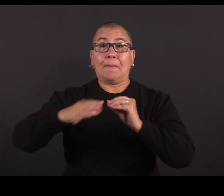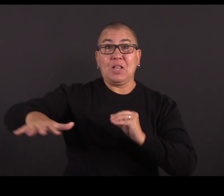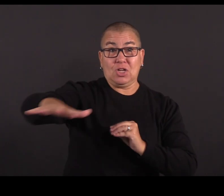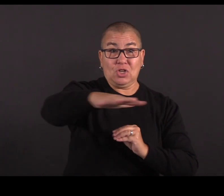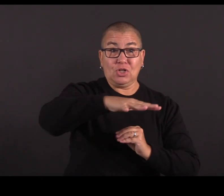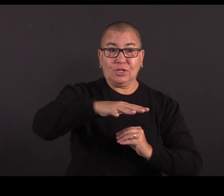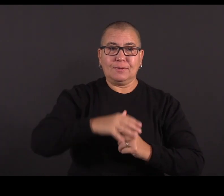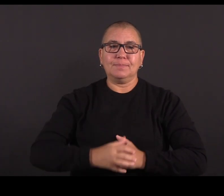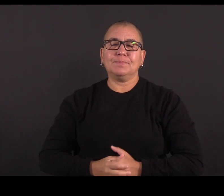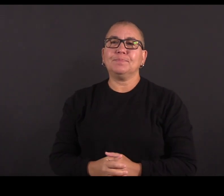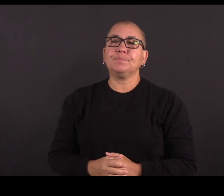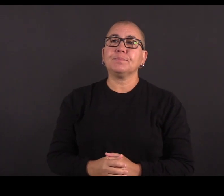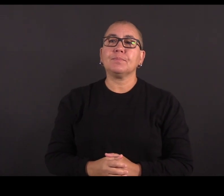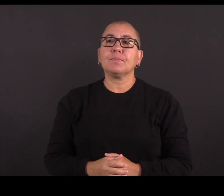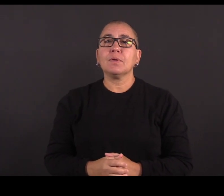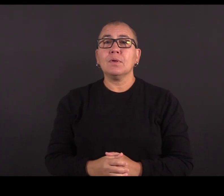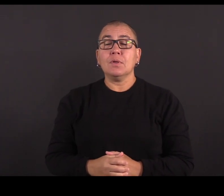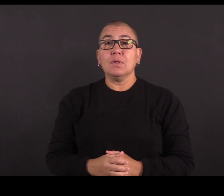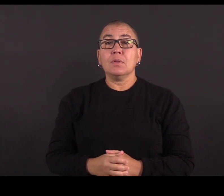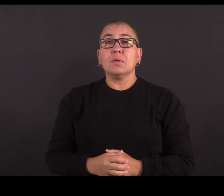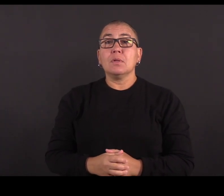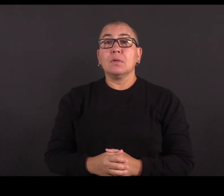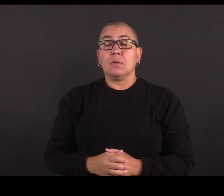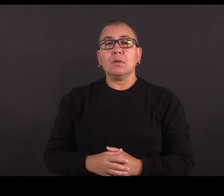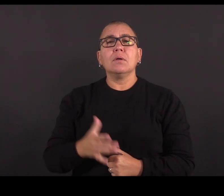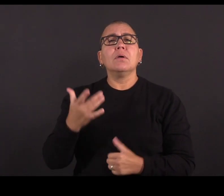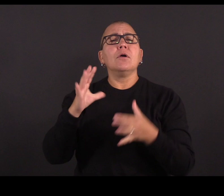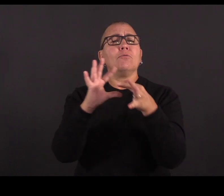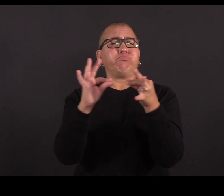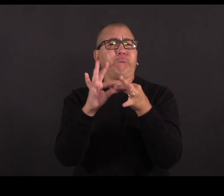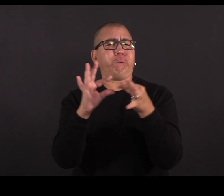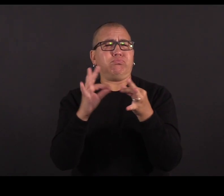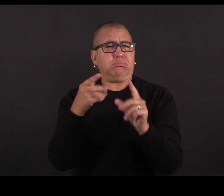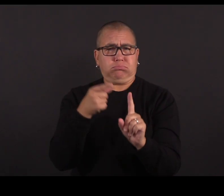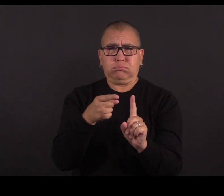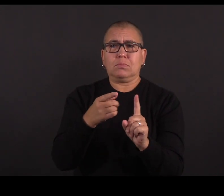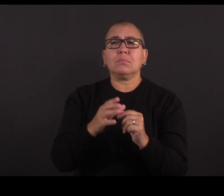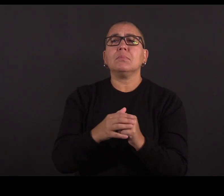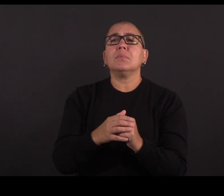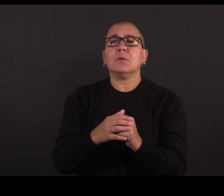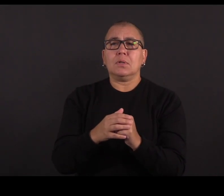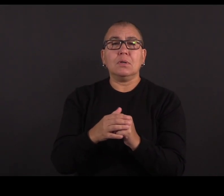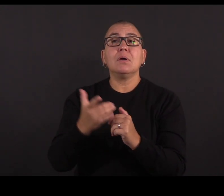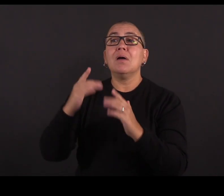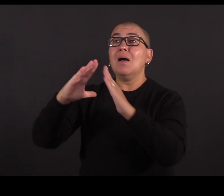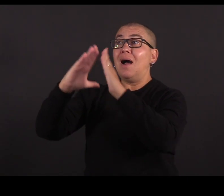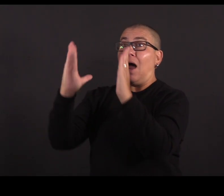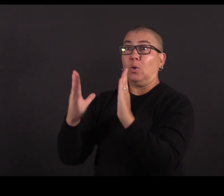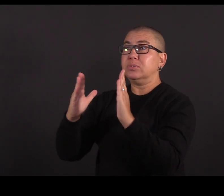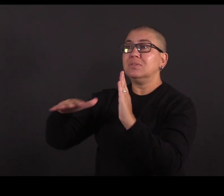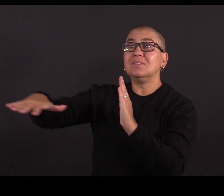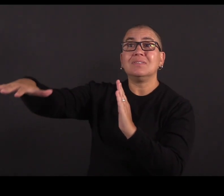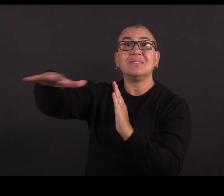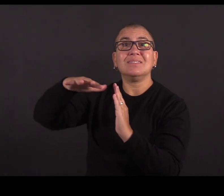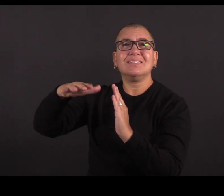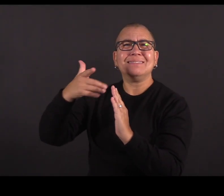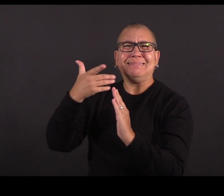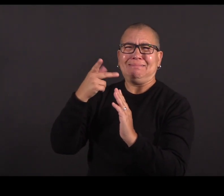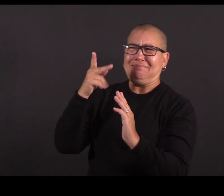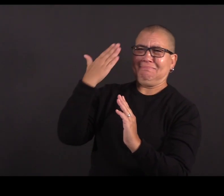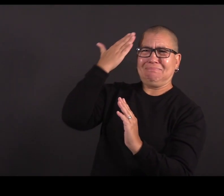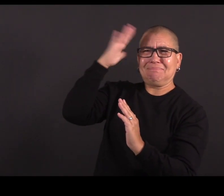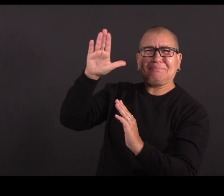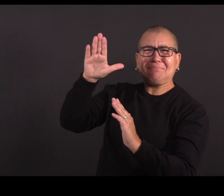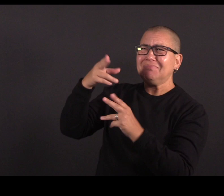We will also touch on a type of affordable housing that is not well known, Section 42,